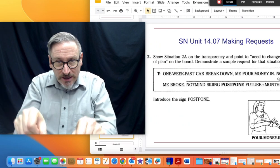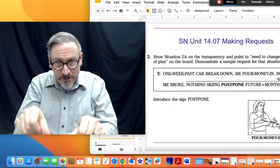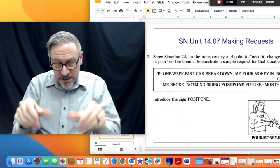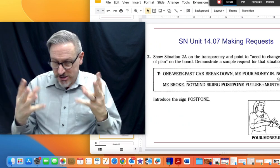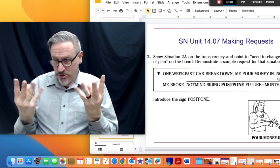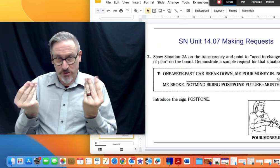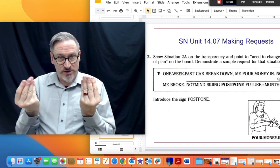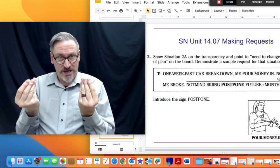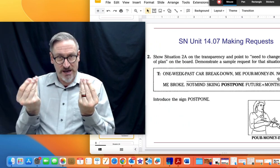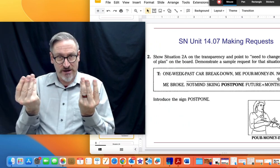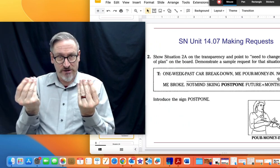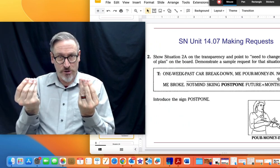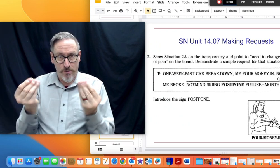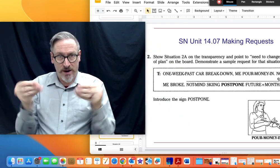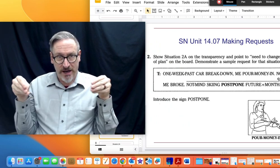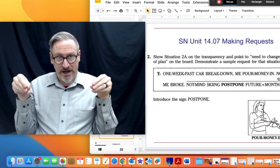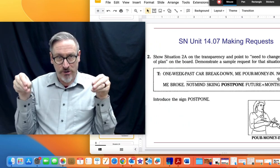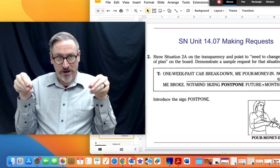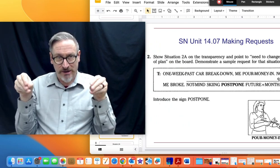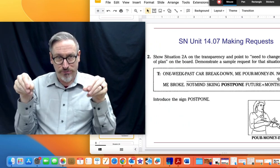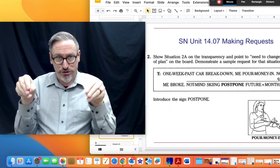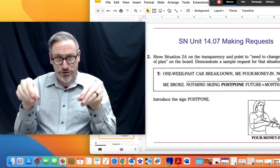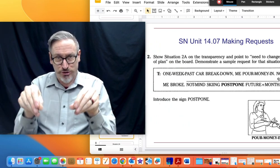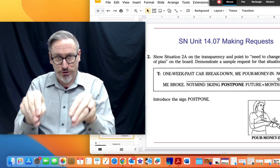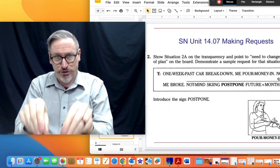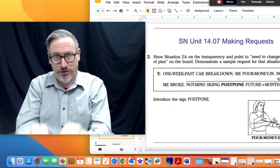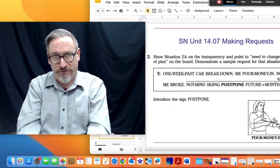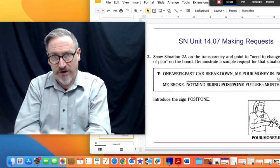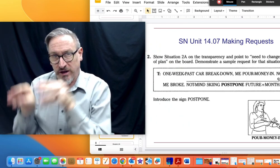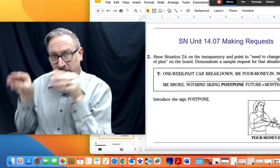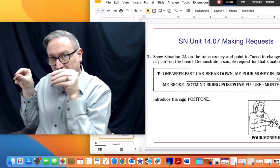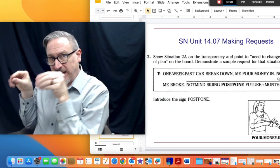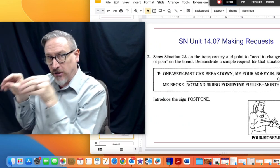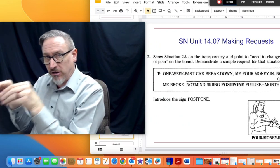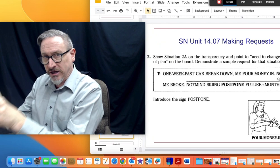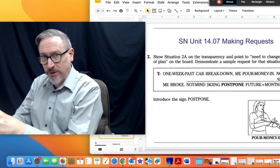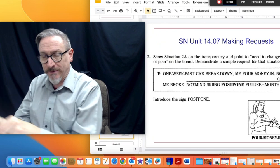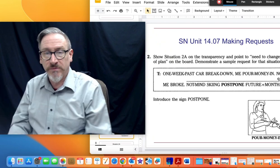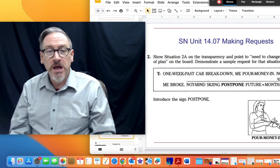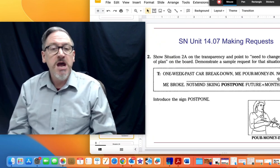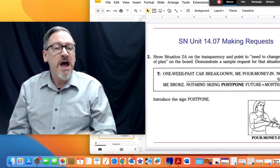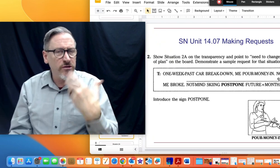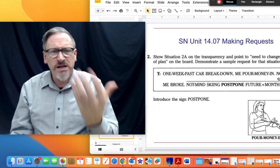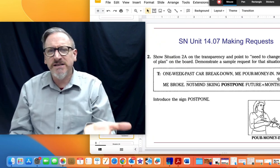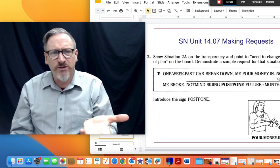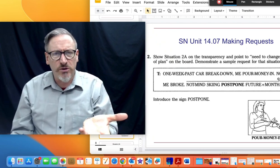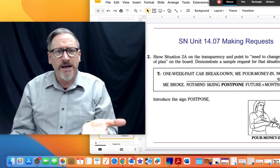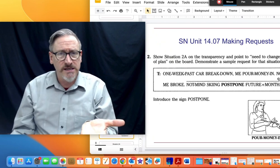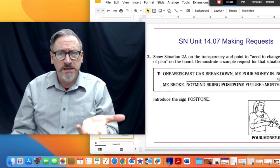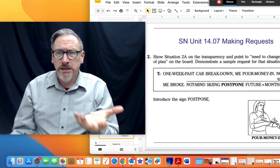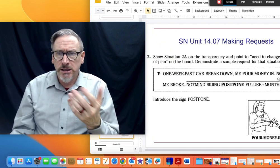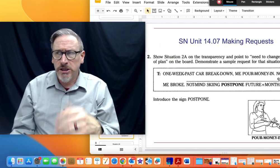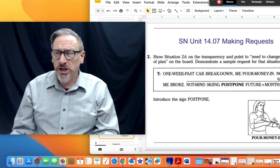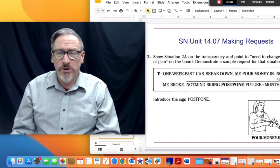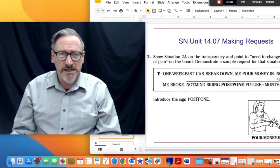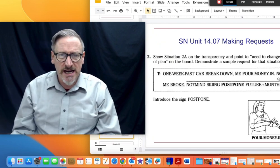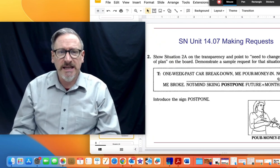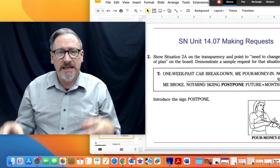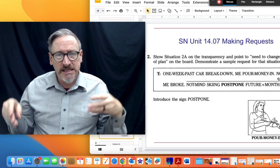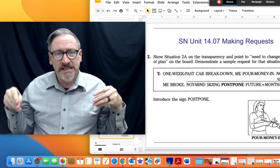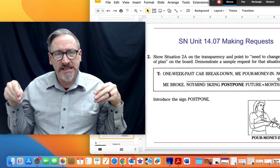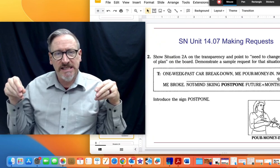into it. So you're taking your money and you are like funneling it all into it. And there's lots of other ways that you